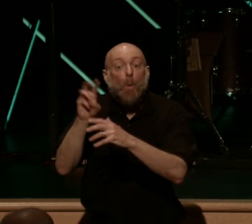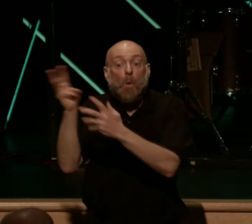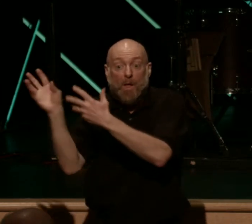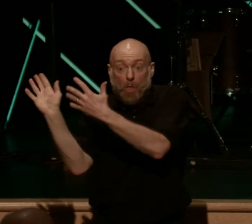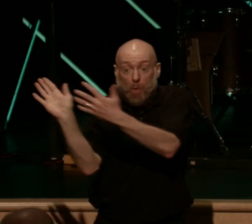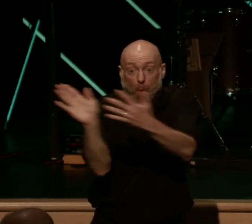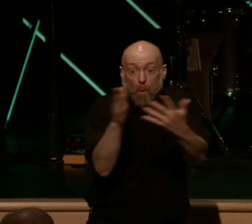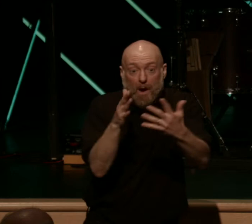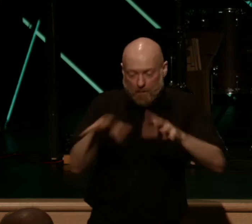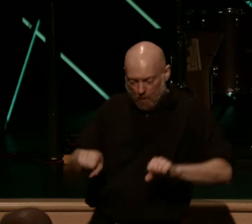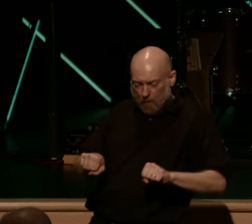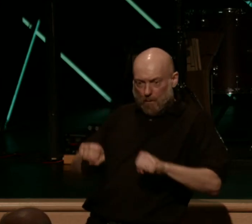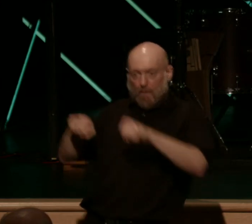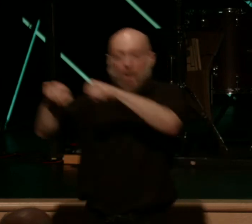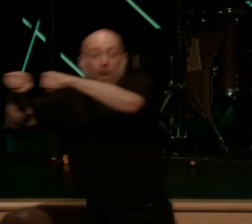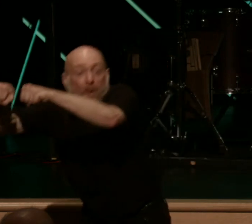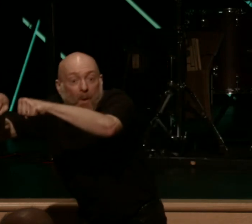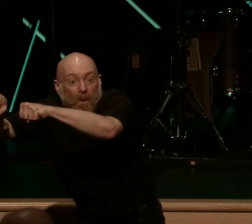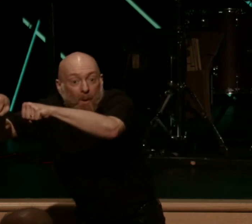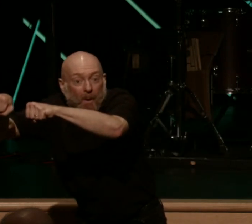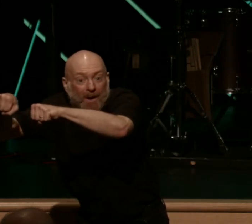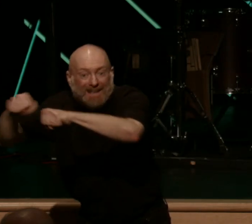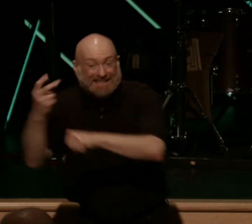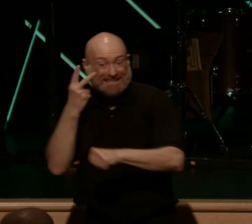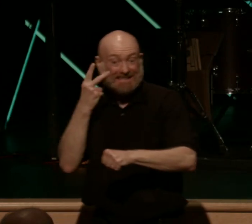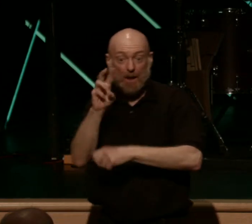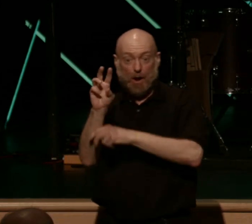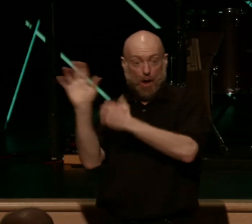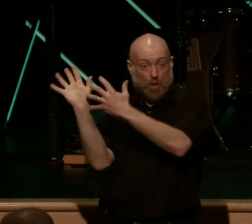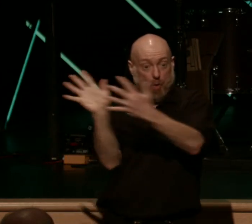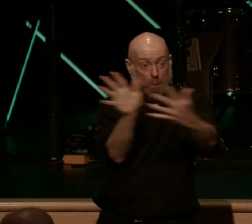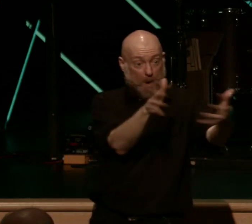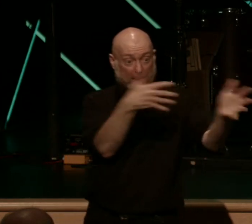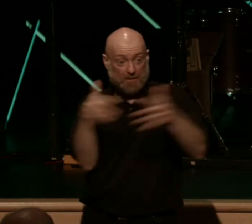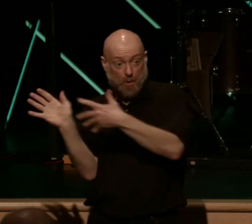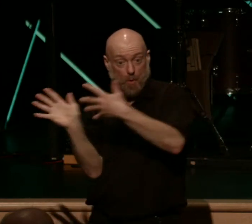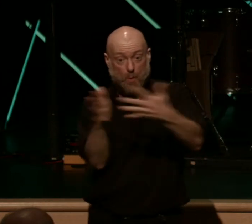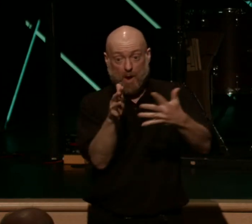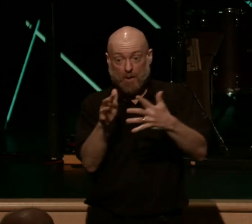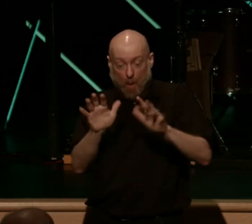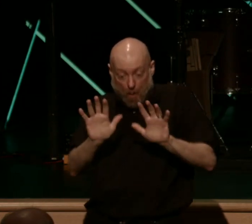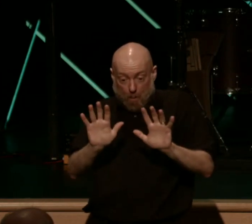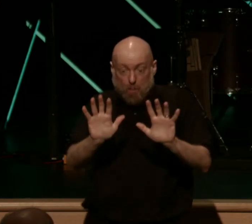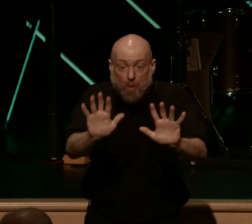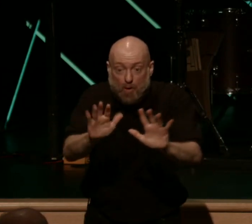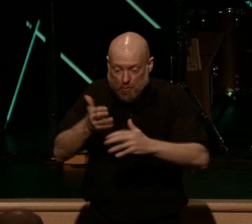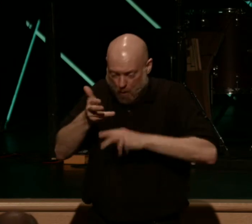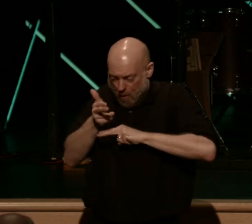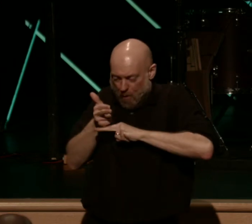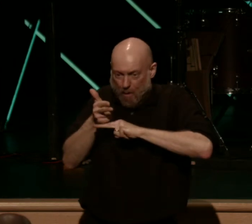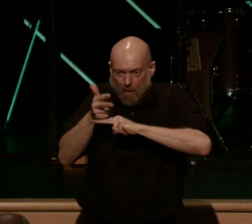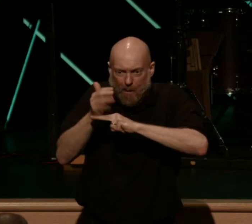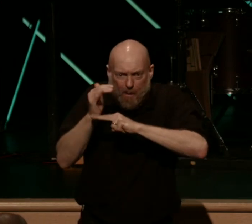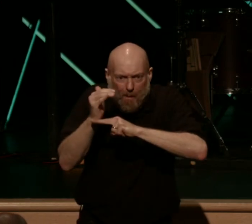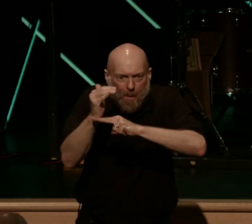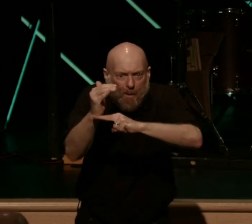sail, pulls him up onto the board, and begins to push him through the water.